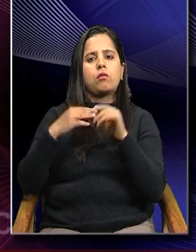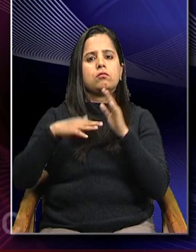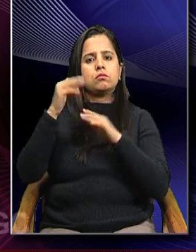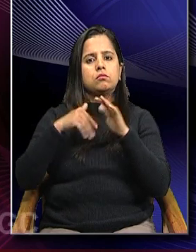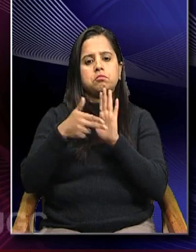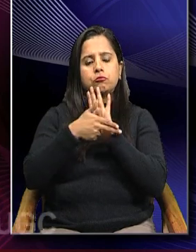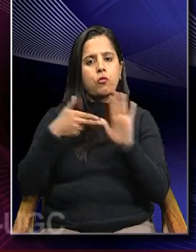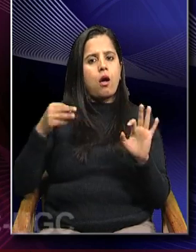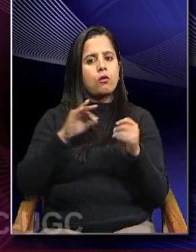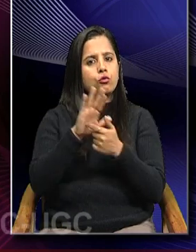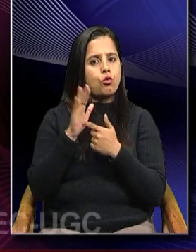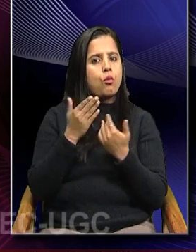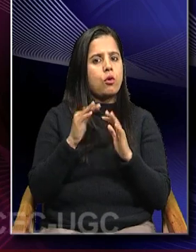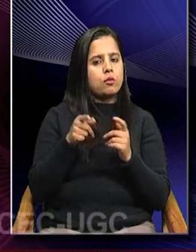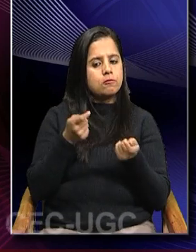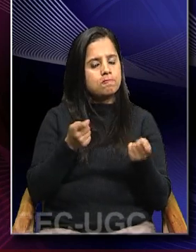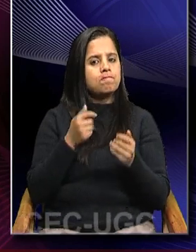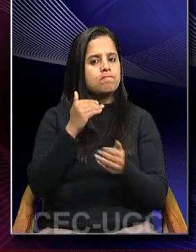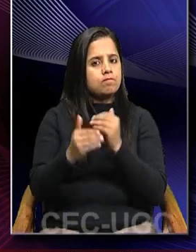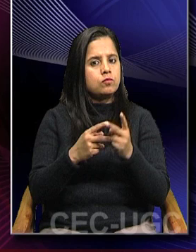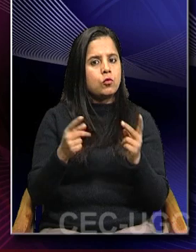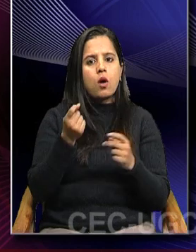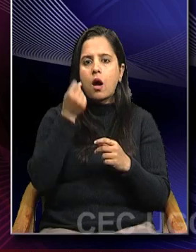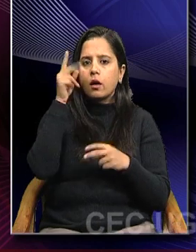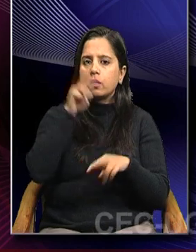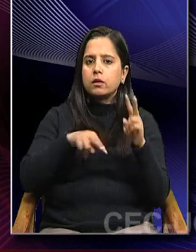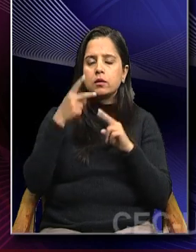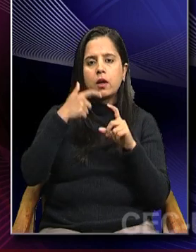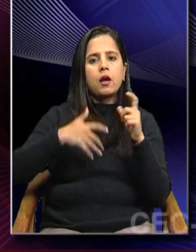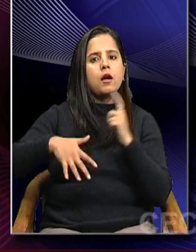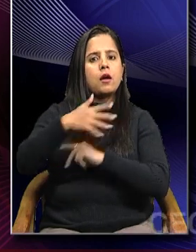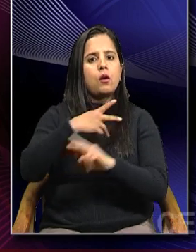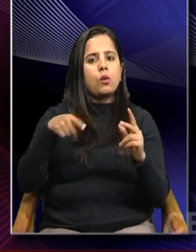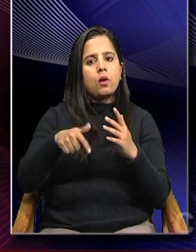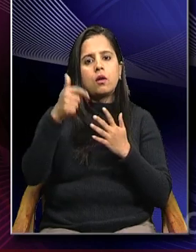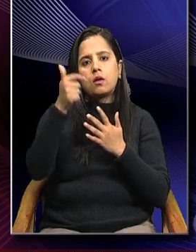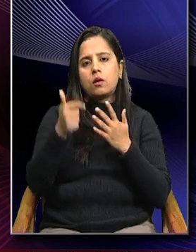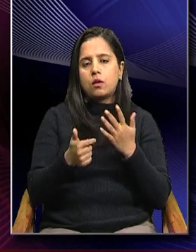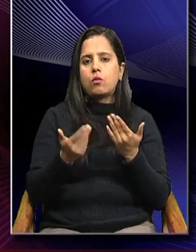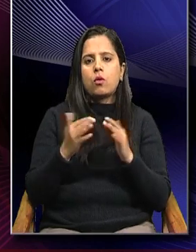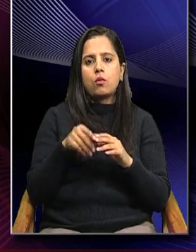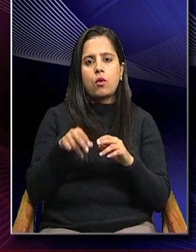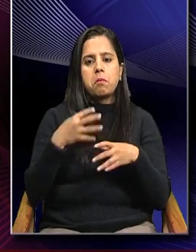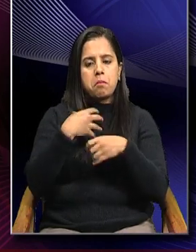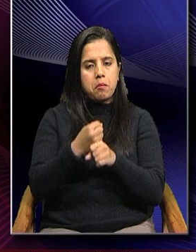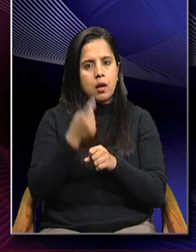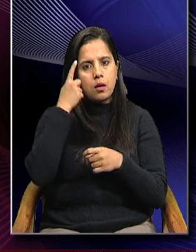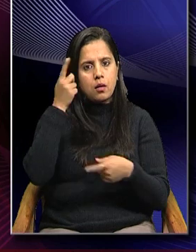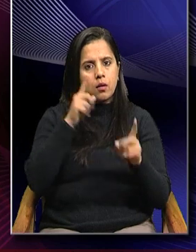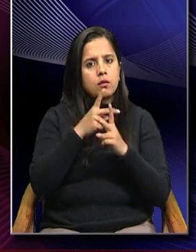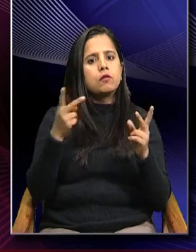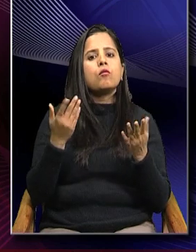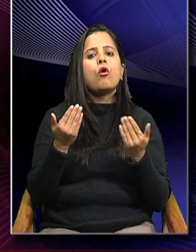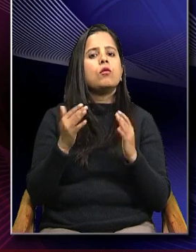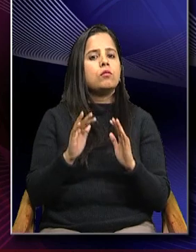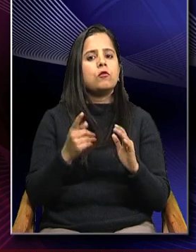image by maintaining and understanding these environment related factors and formulating our strategies in such a way